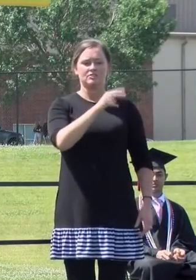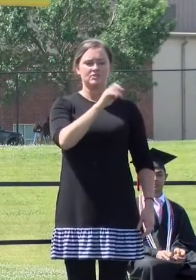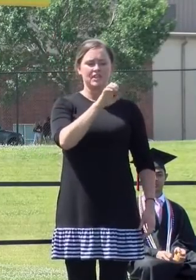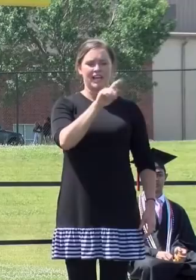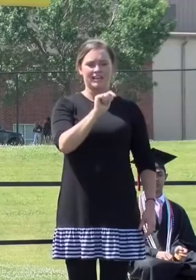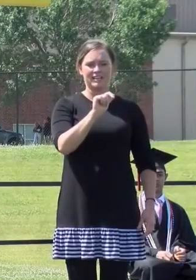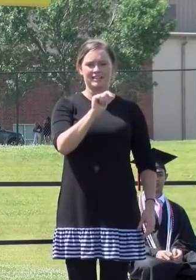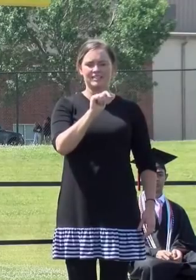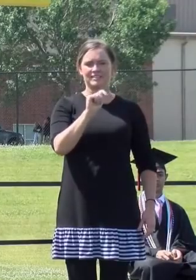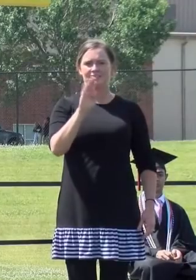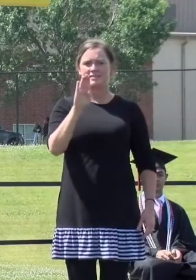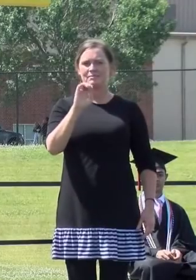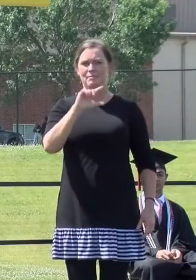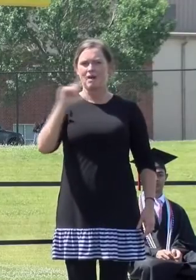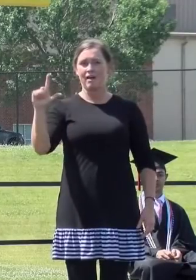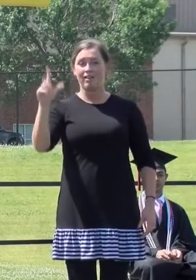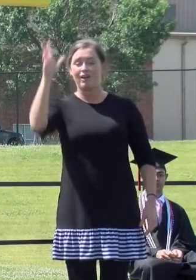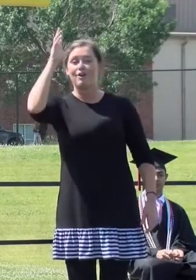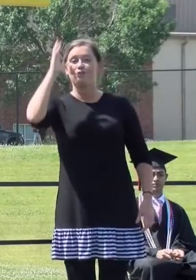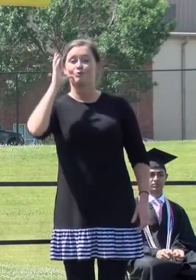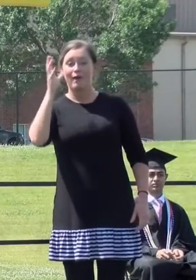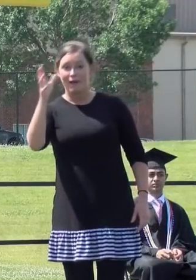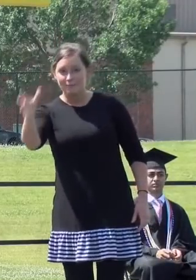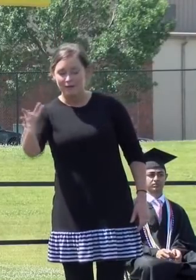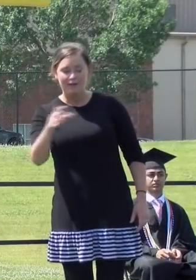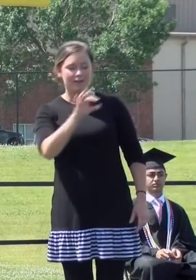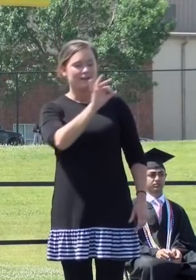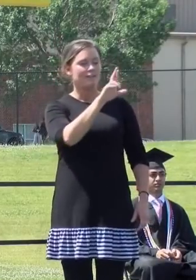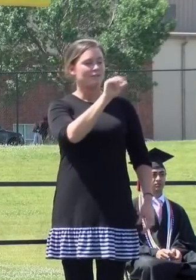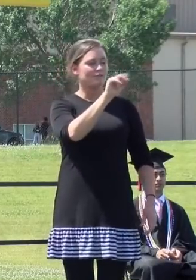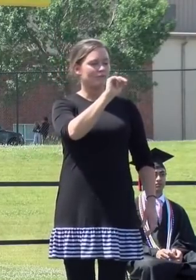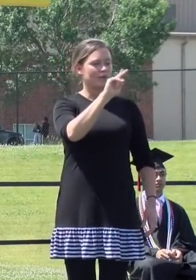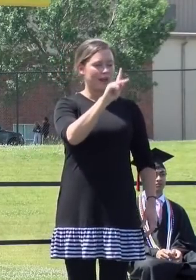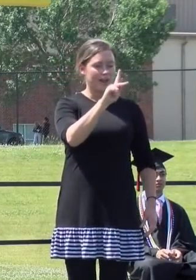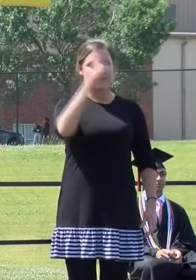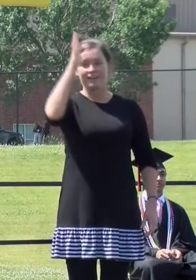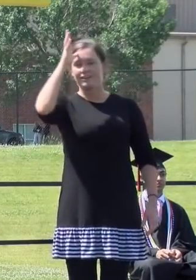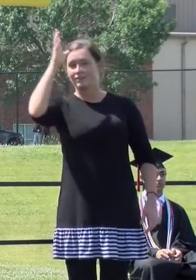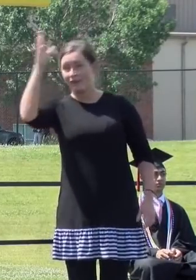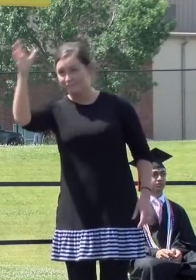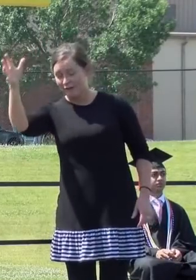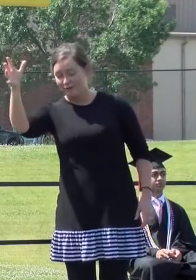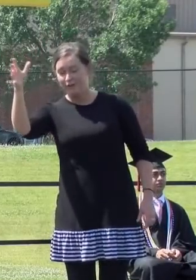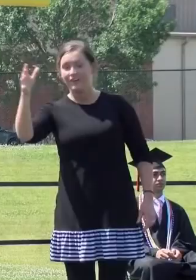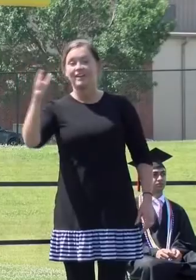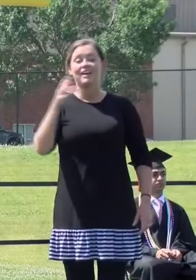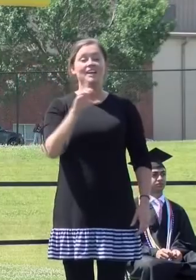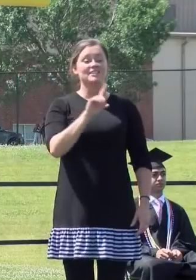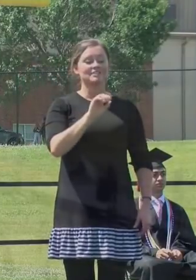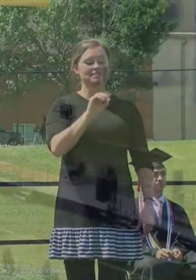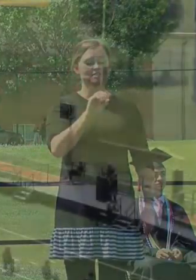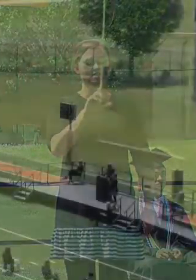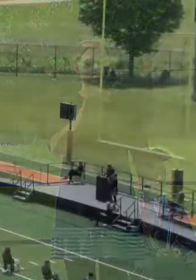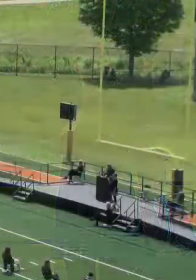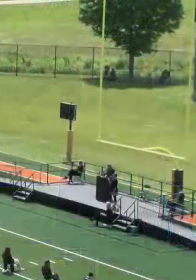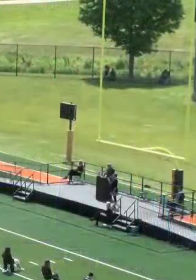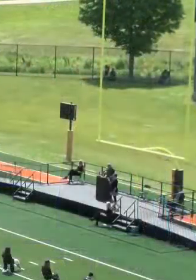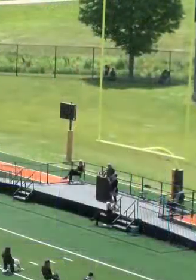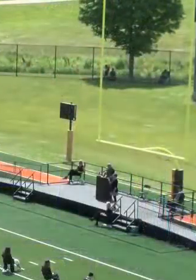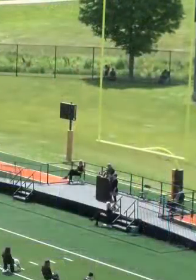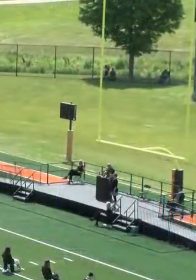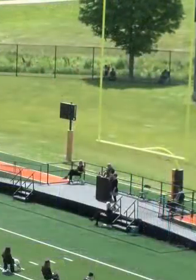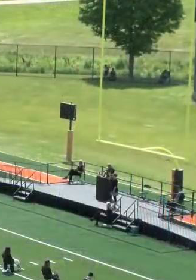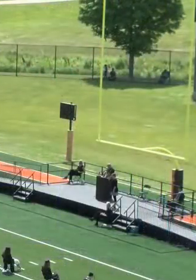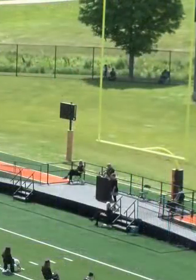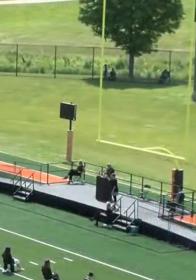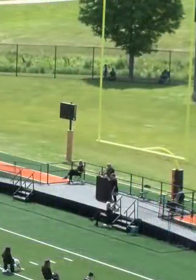Bell Berlin, grandmother. Frank Berlin, grandfather. Doug Atchison,